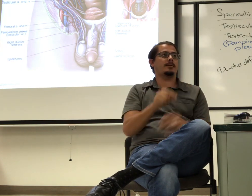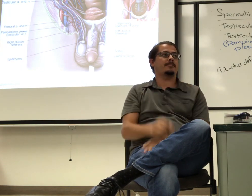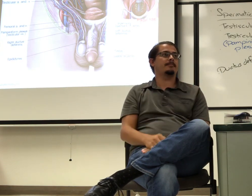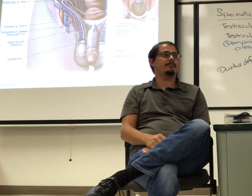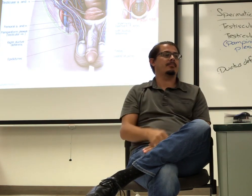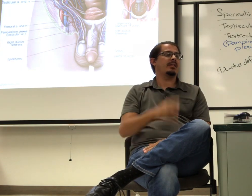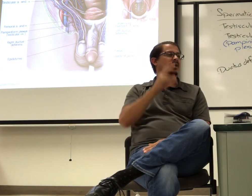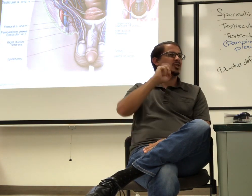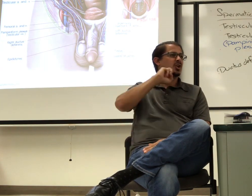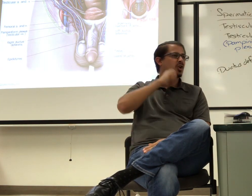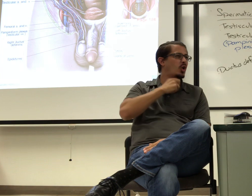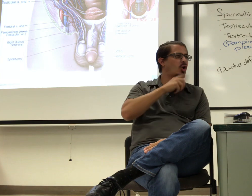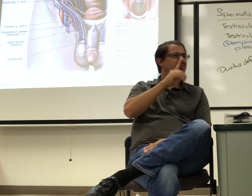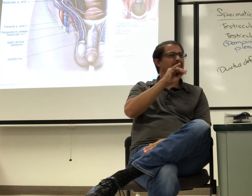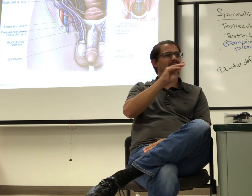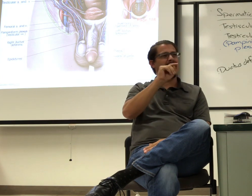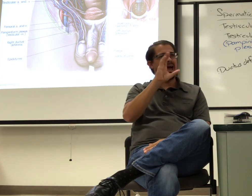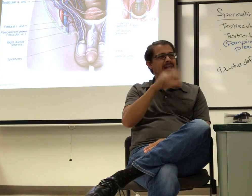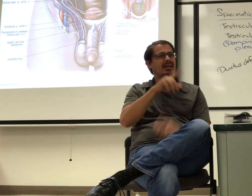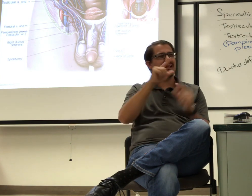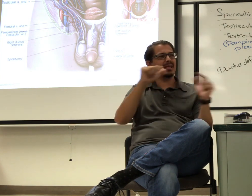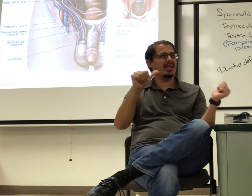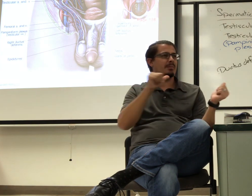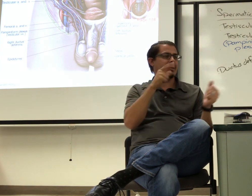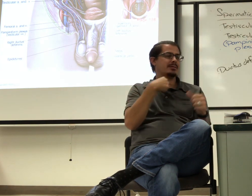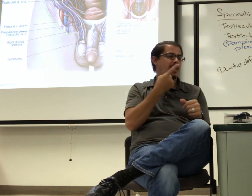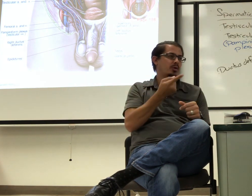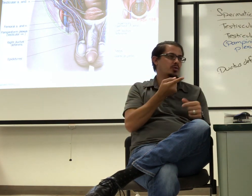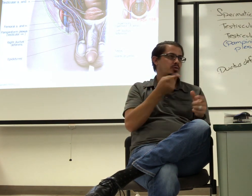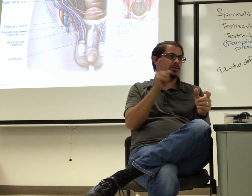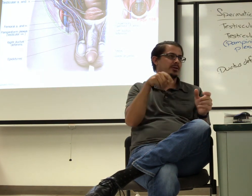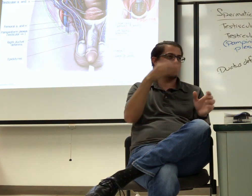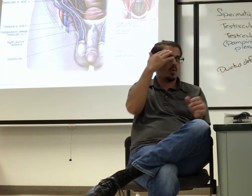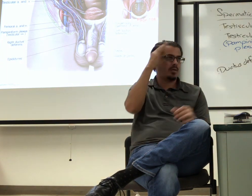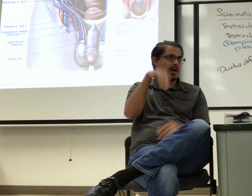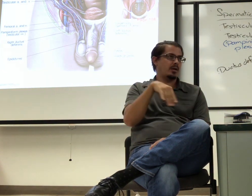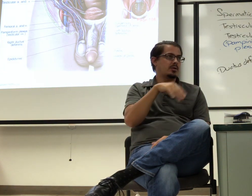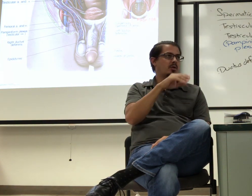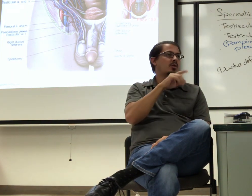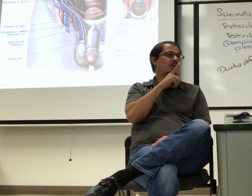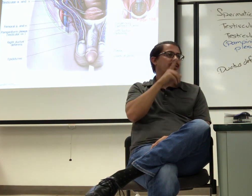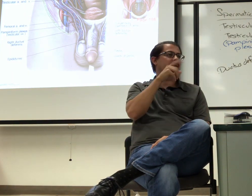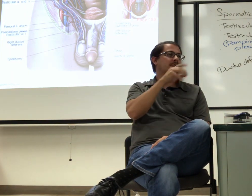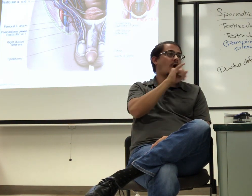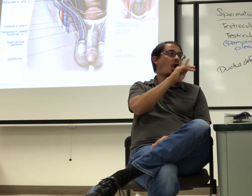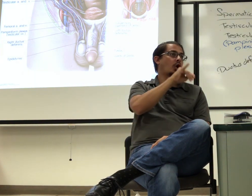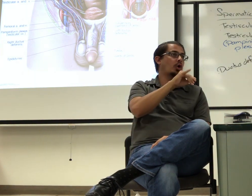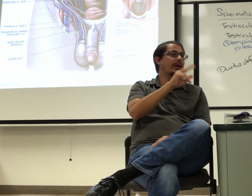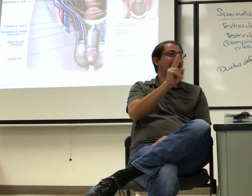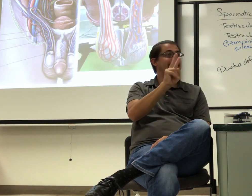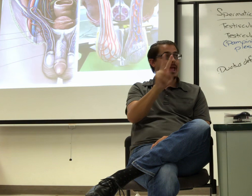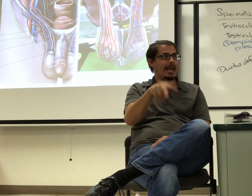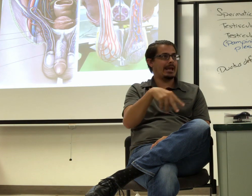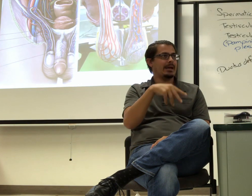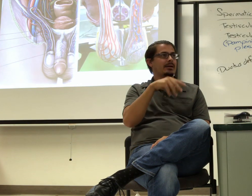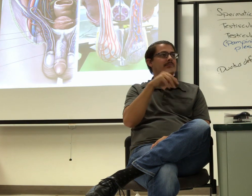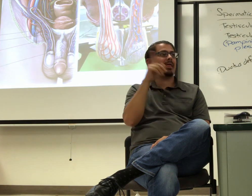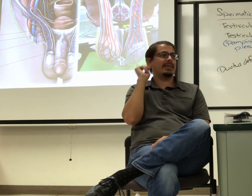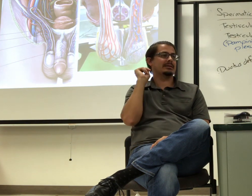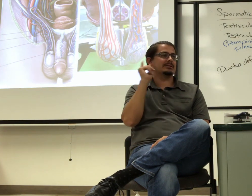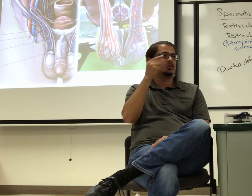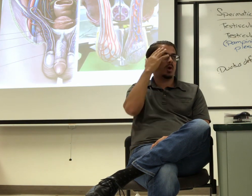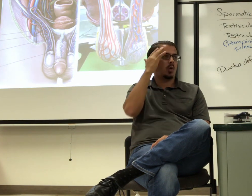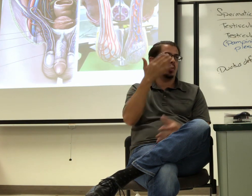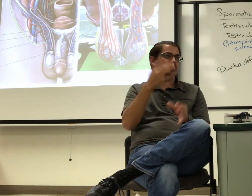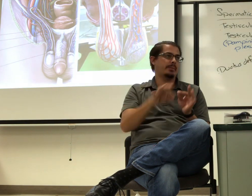There's nerves and lymphatics in there. I won't give you any of those to know. Pretty much the artery, the vein, and ductus deferens. I'll keep